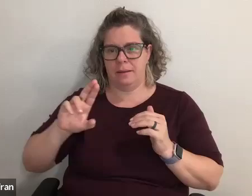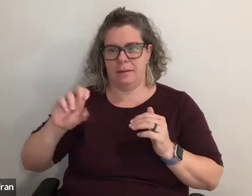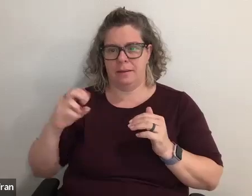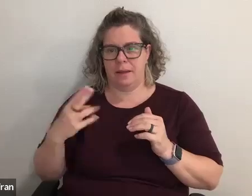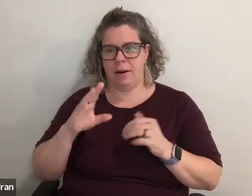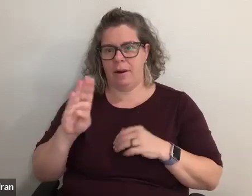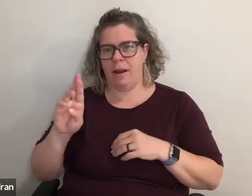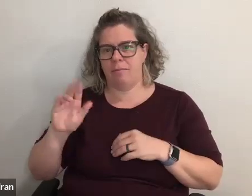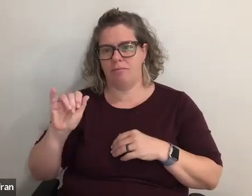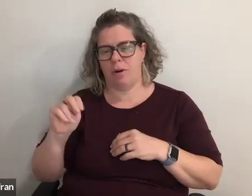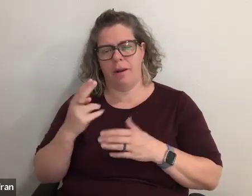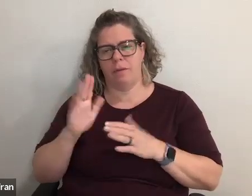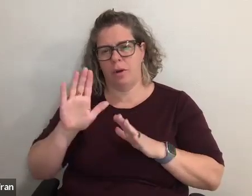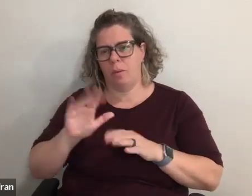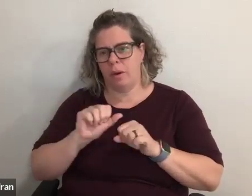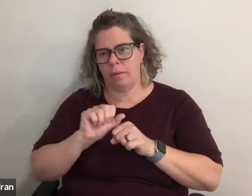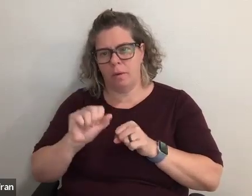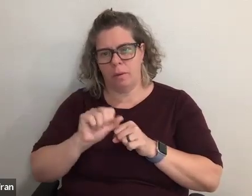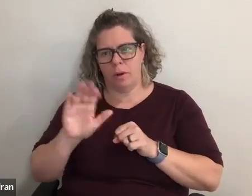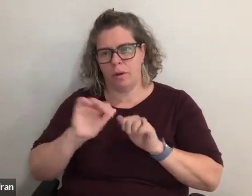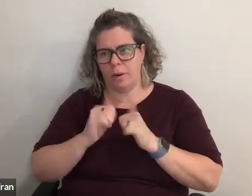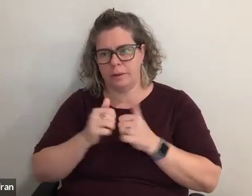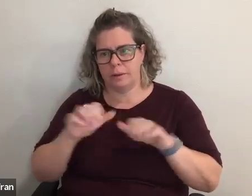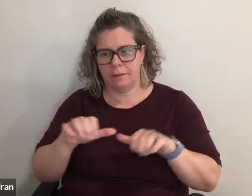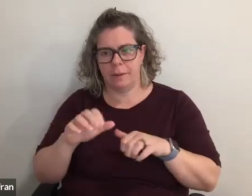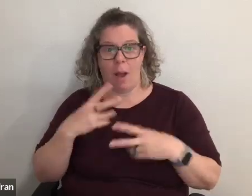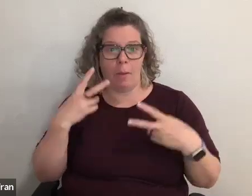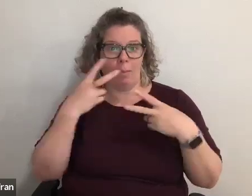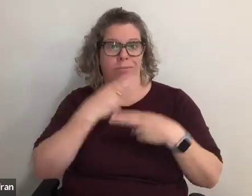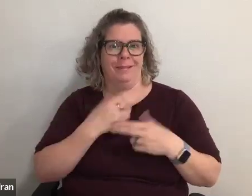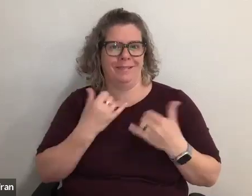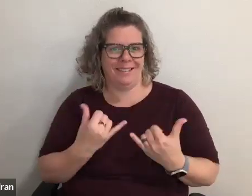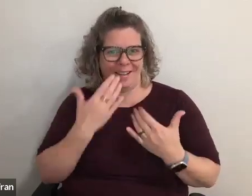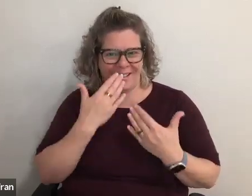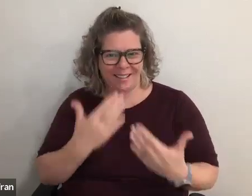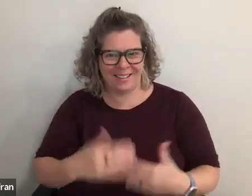Brian, for all the wonderful work your agencies are doing. And I'll shut up now. Thank you.